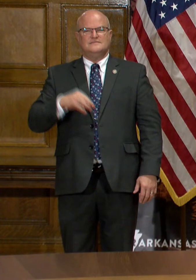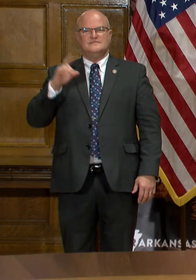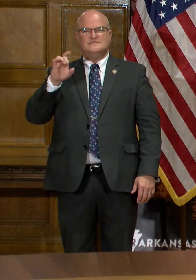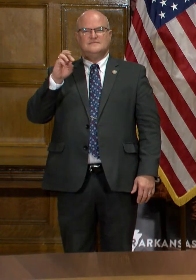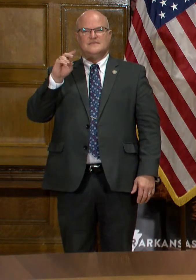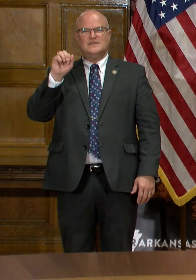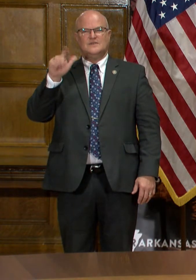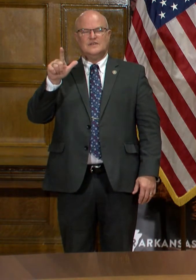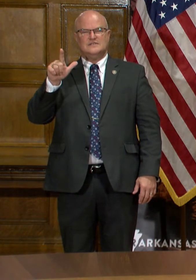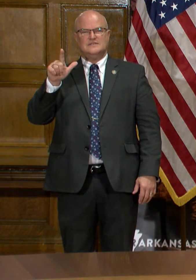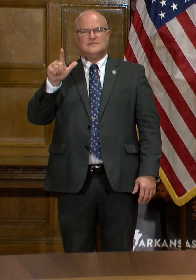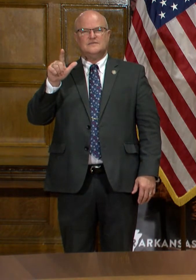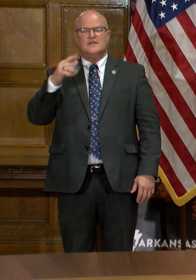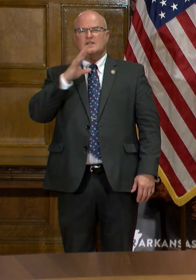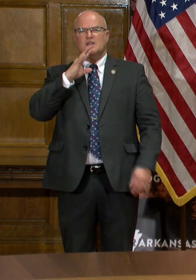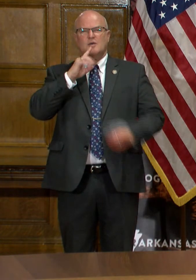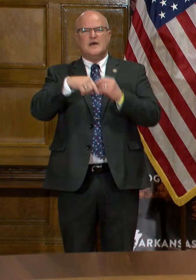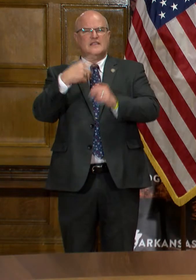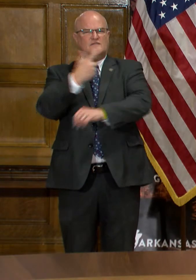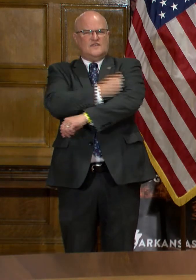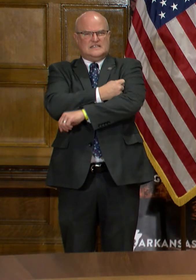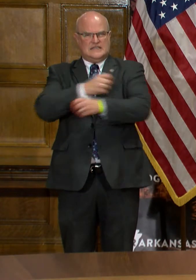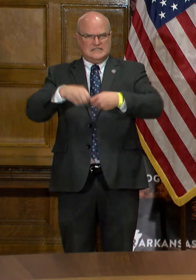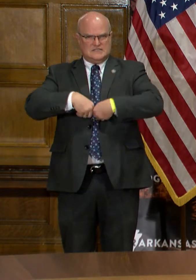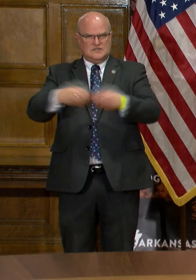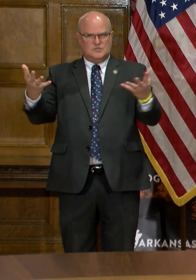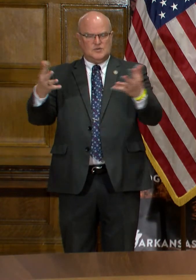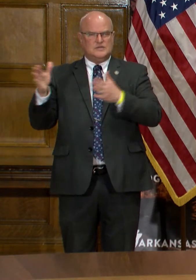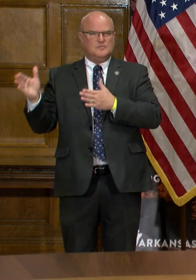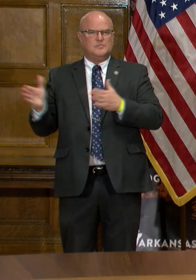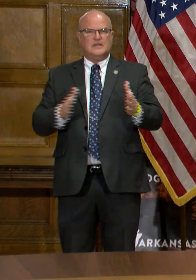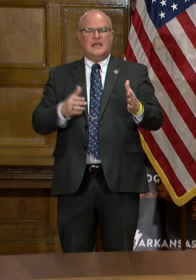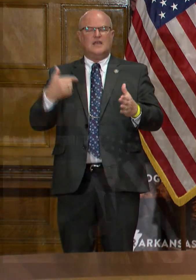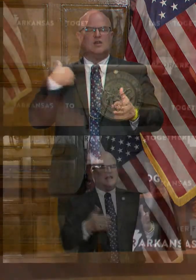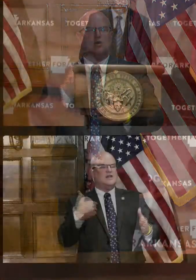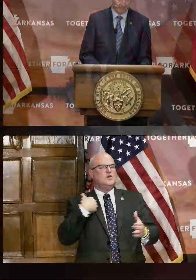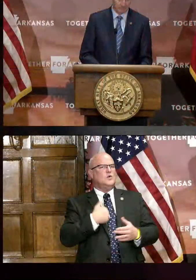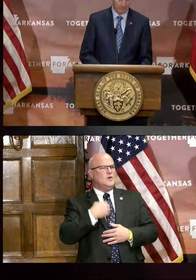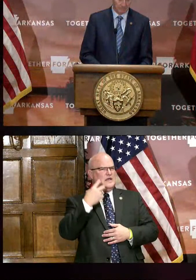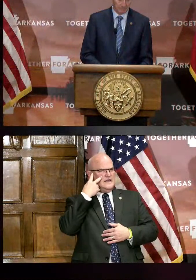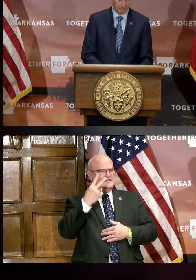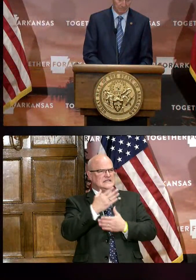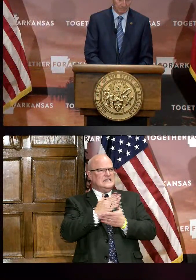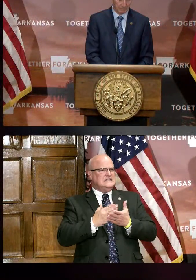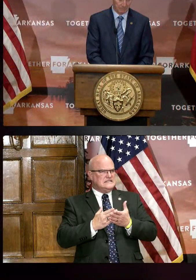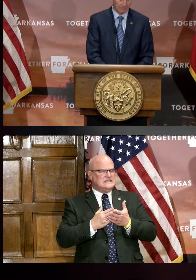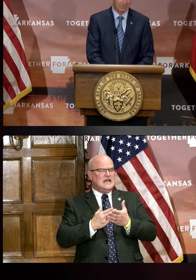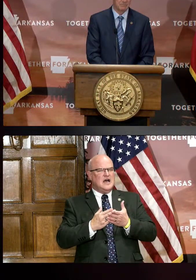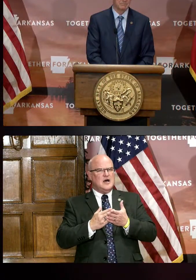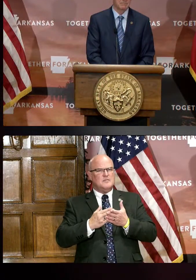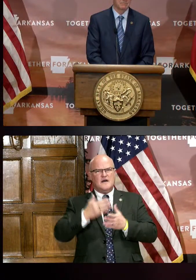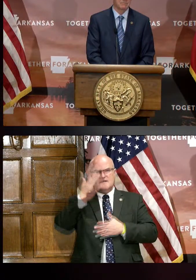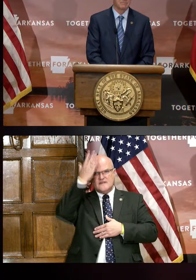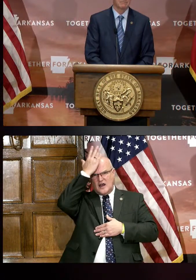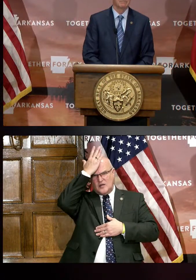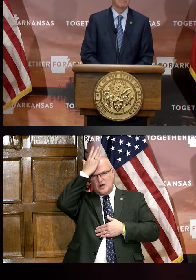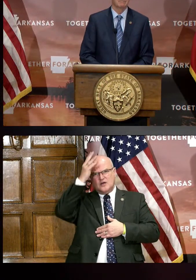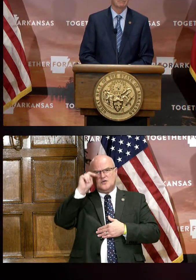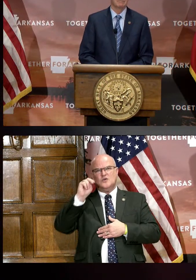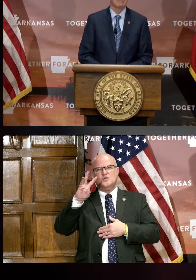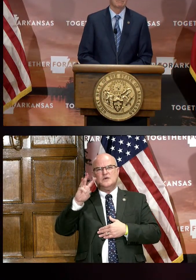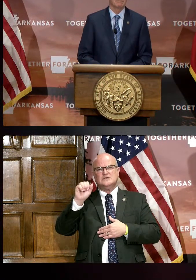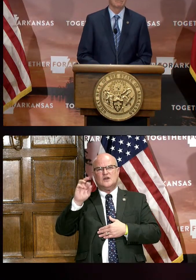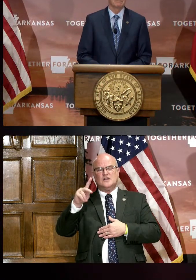KWA News. I want to talk about the vaccination distribution plan. We've seen some fire departments in Northwest Arkansas actually